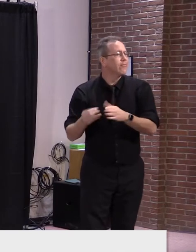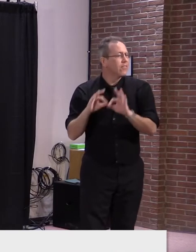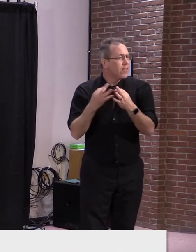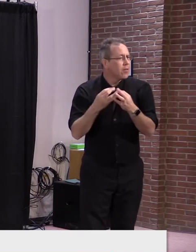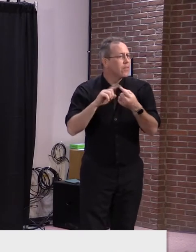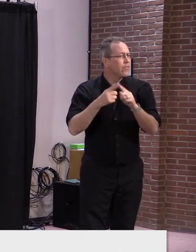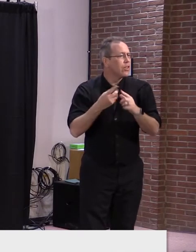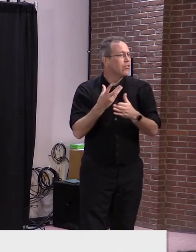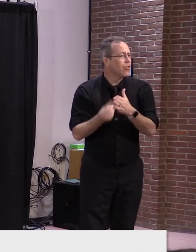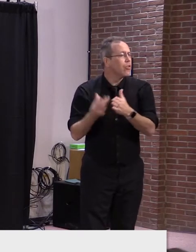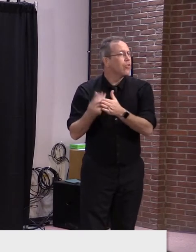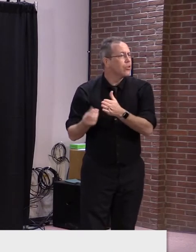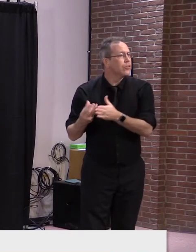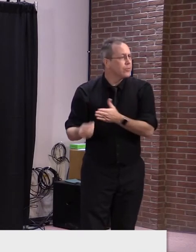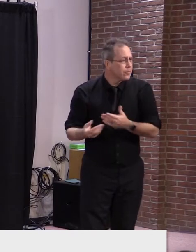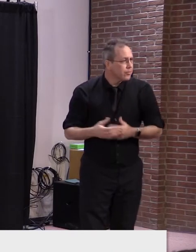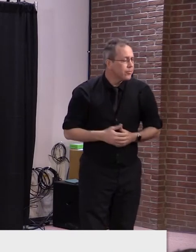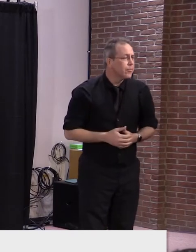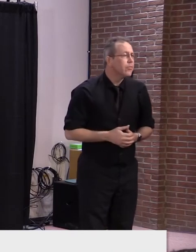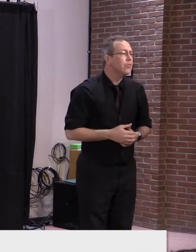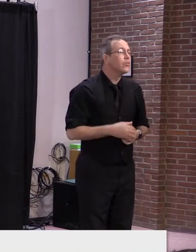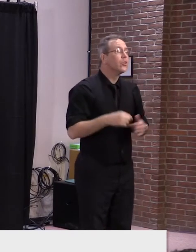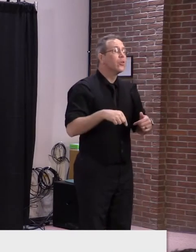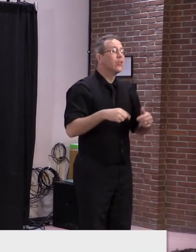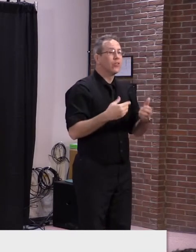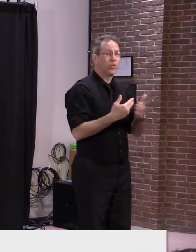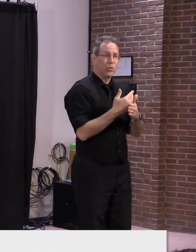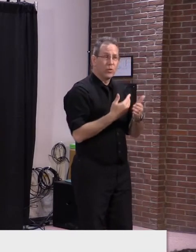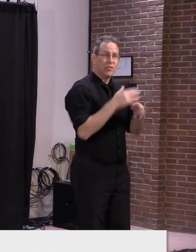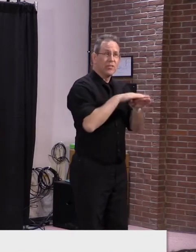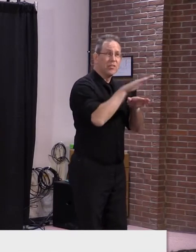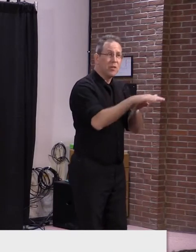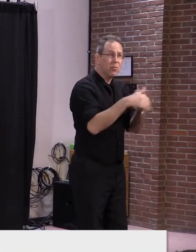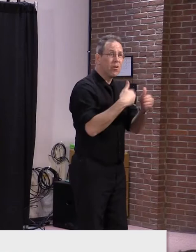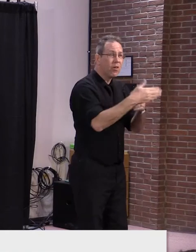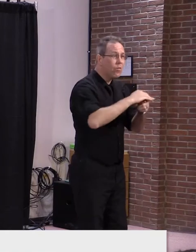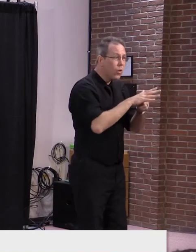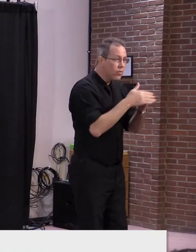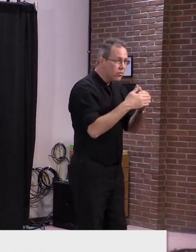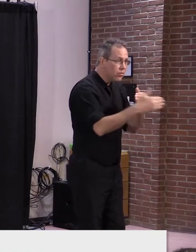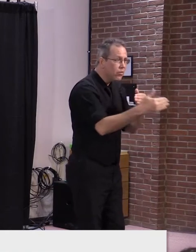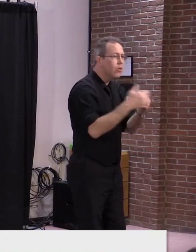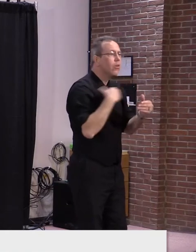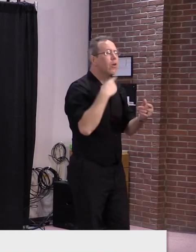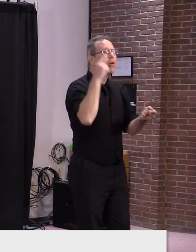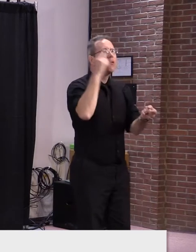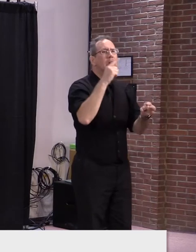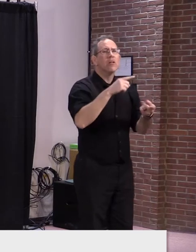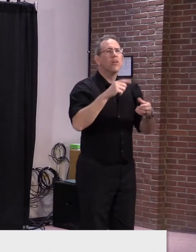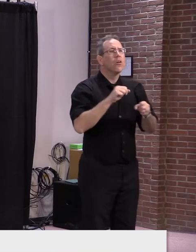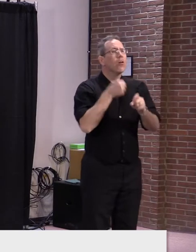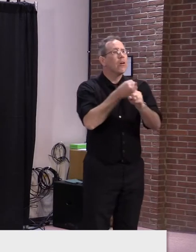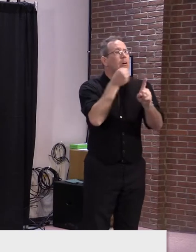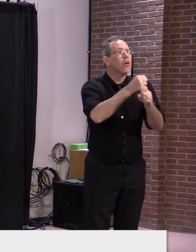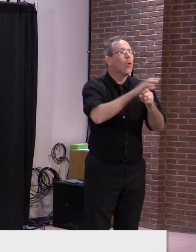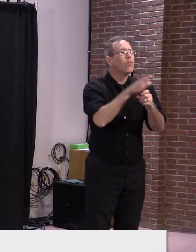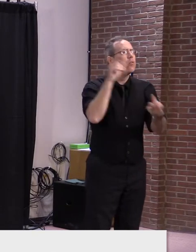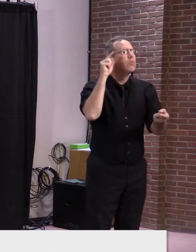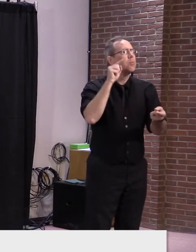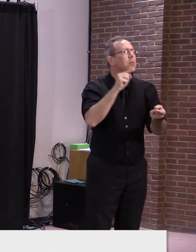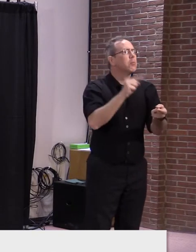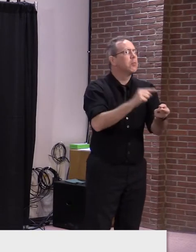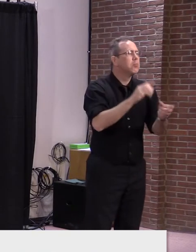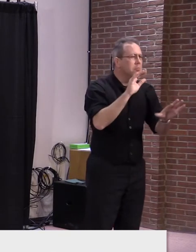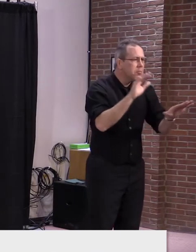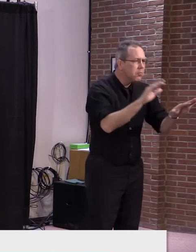as a country, and COVID isn't having the same effect on our daily lives as it once did, we can't forget what